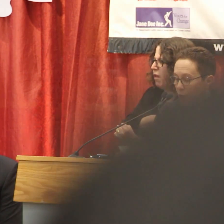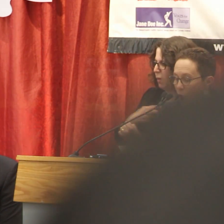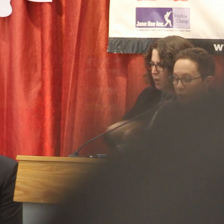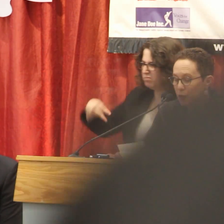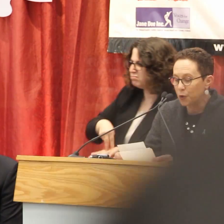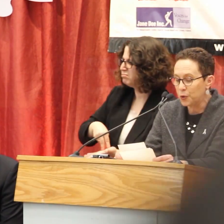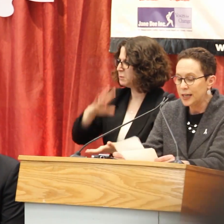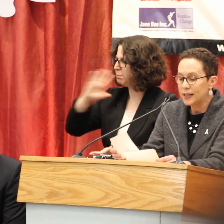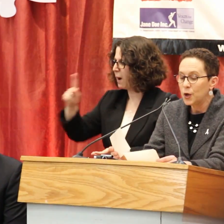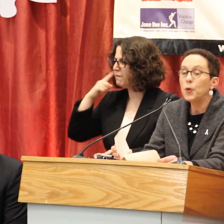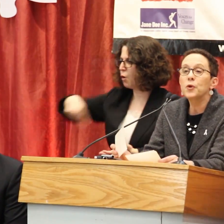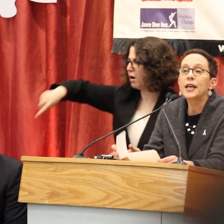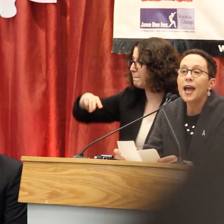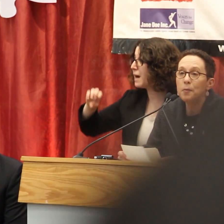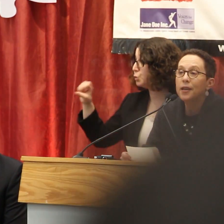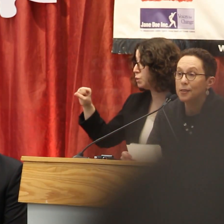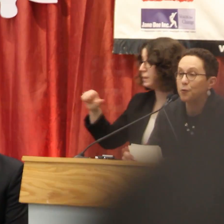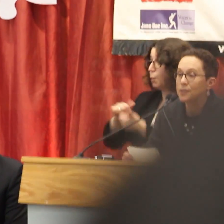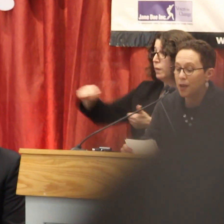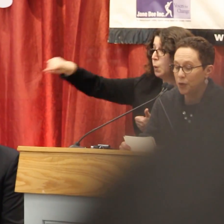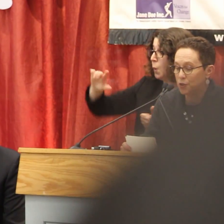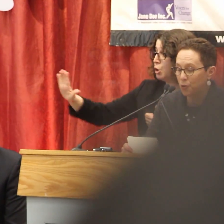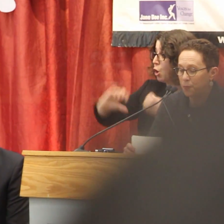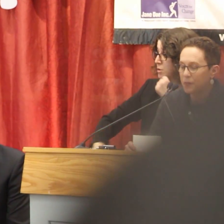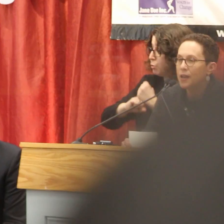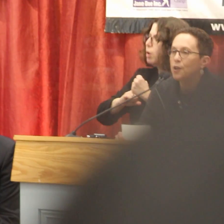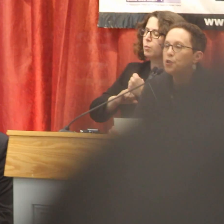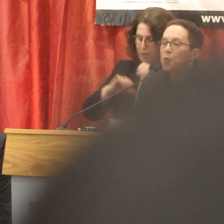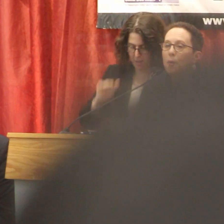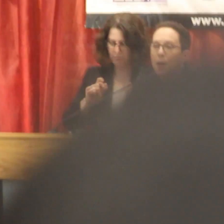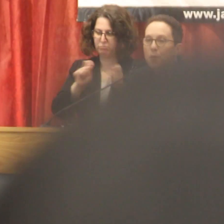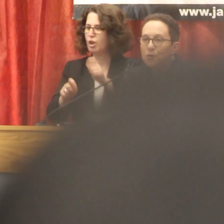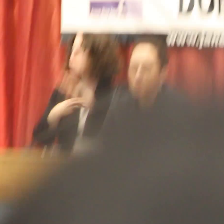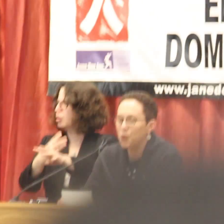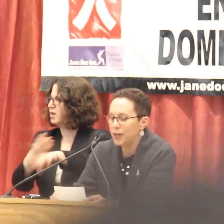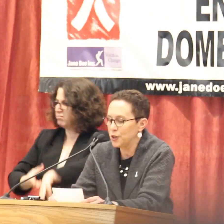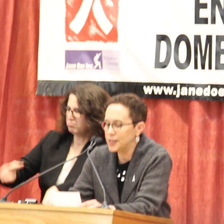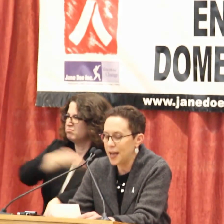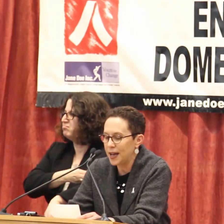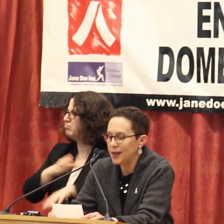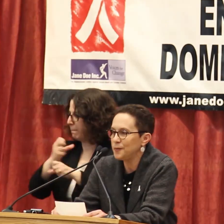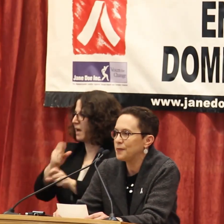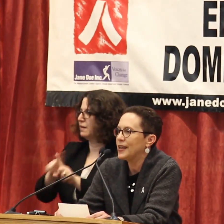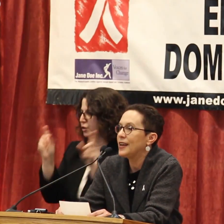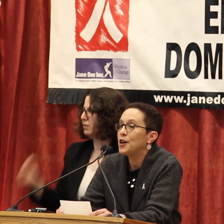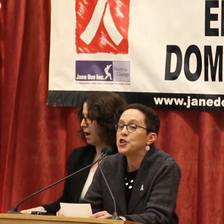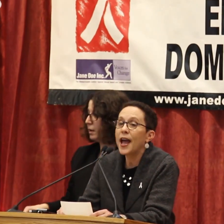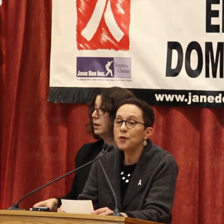together with all of you, we really can make a difference, and we do. To our members who are here today,